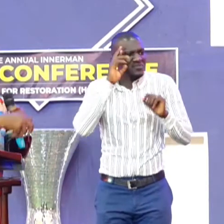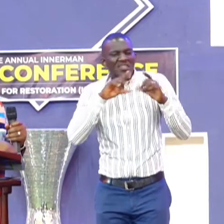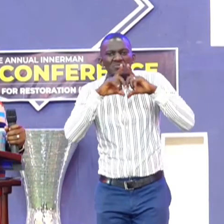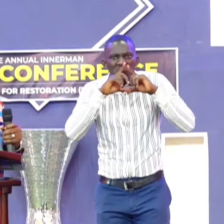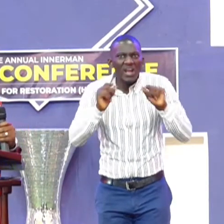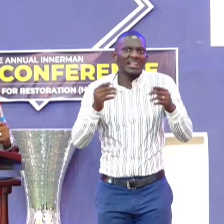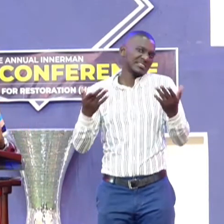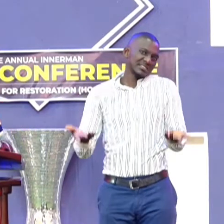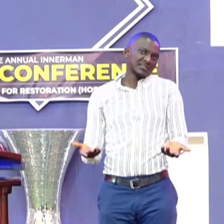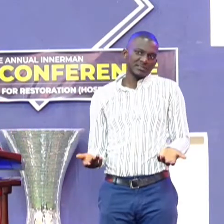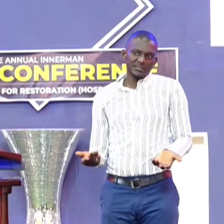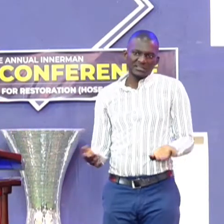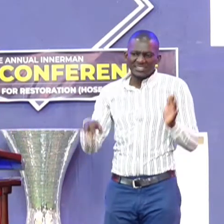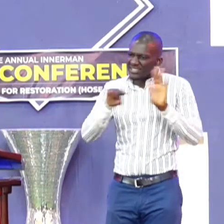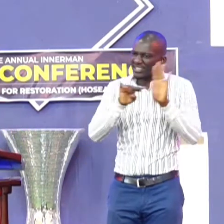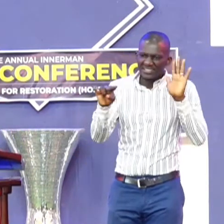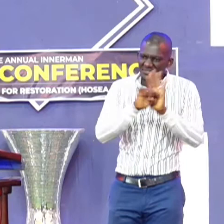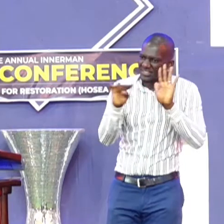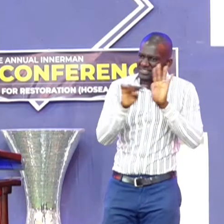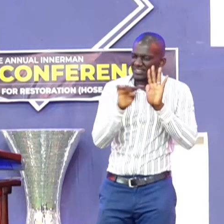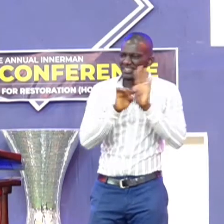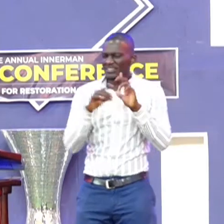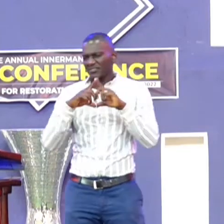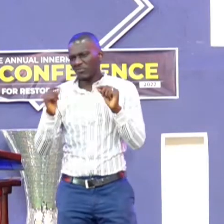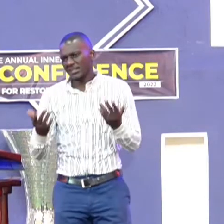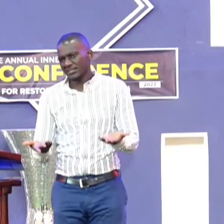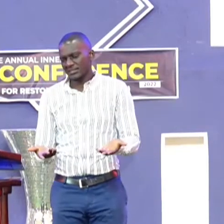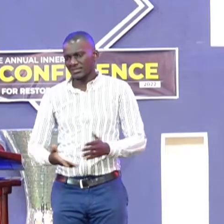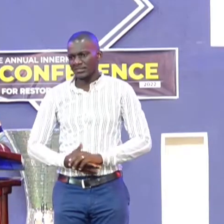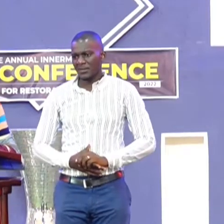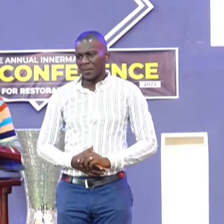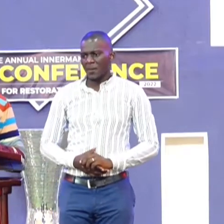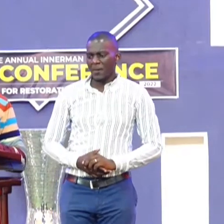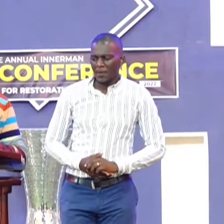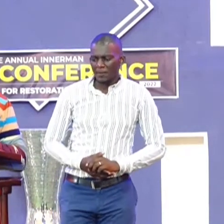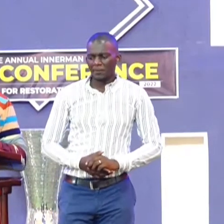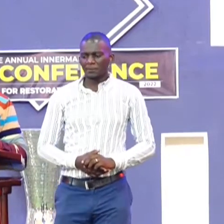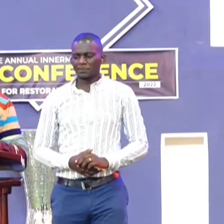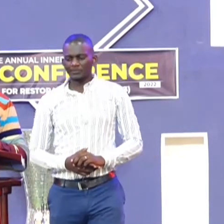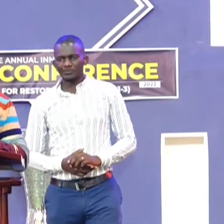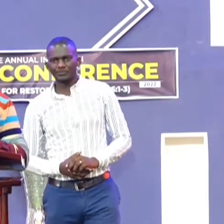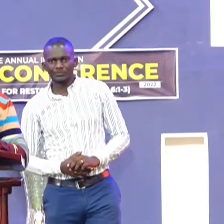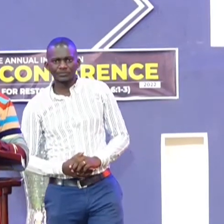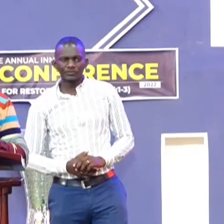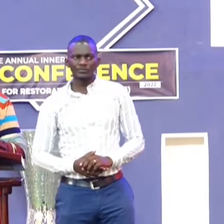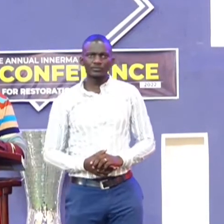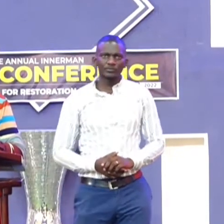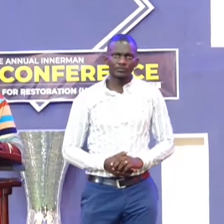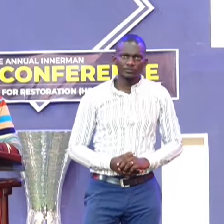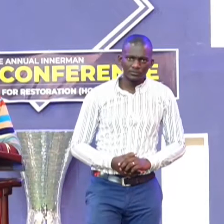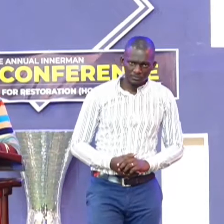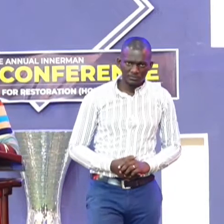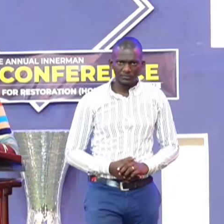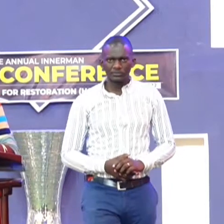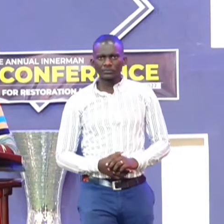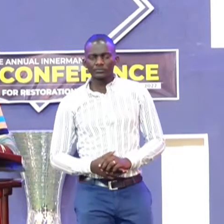those that have spoken, instead of speaking things that are really edifying, they've spoken words of folly, things